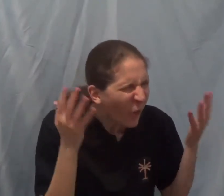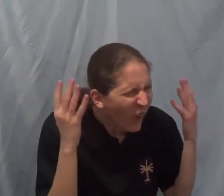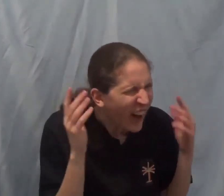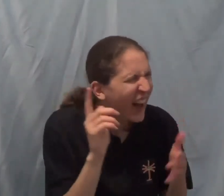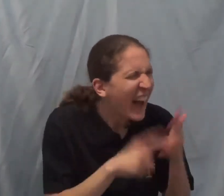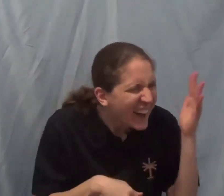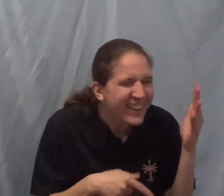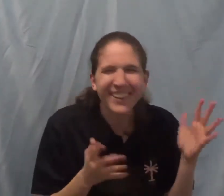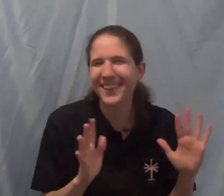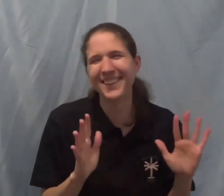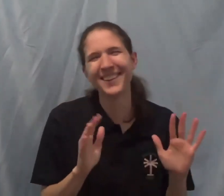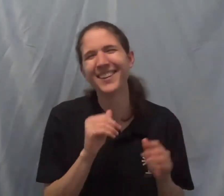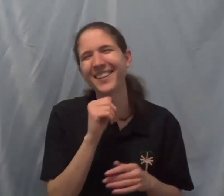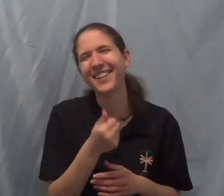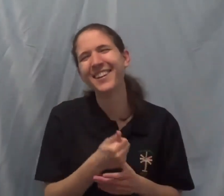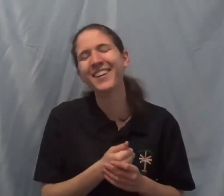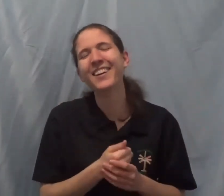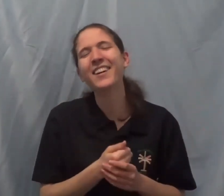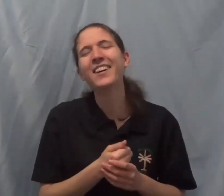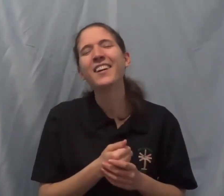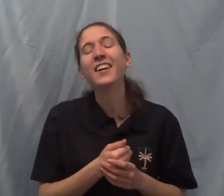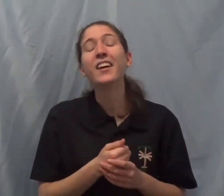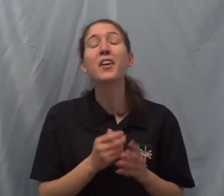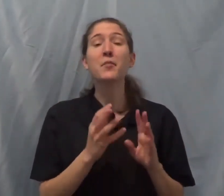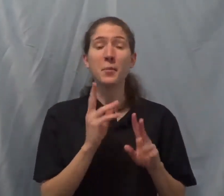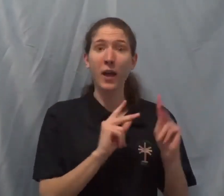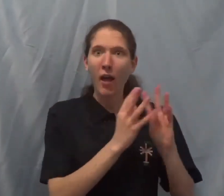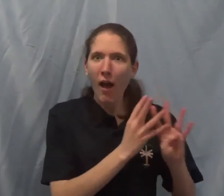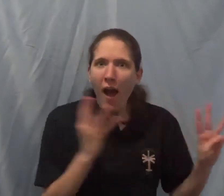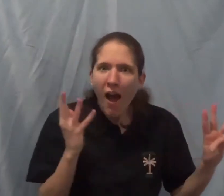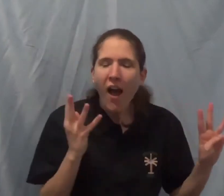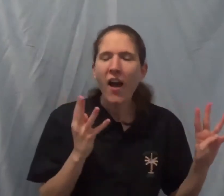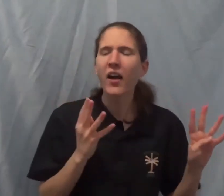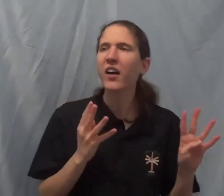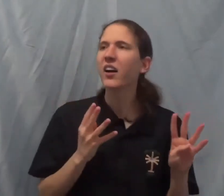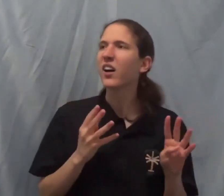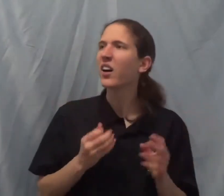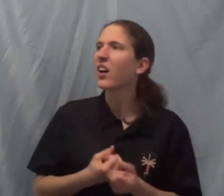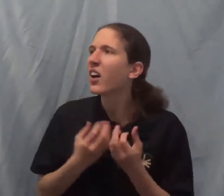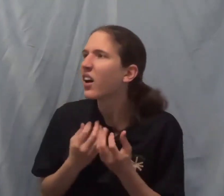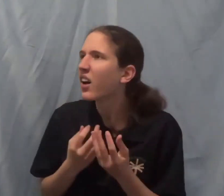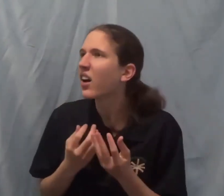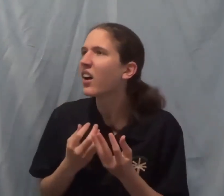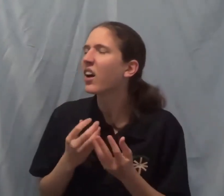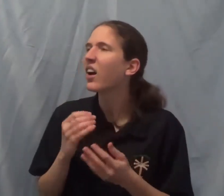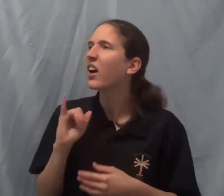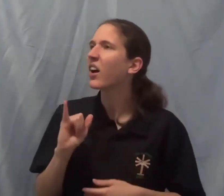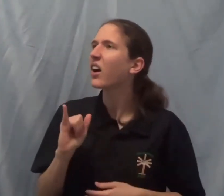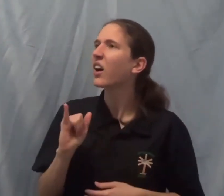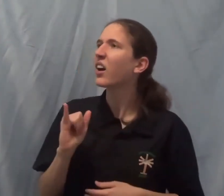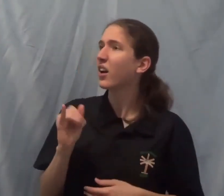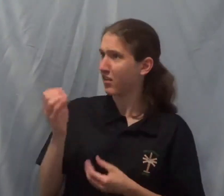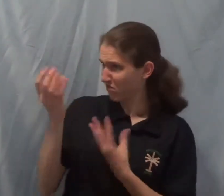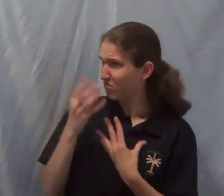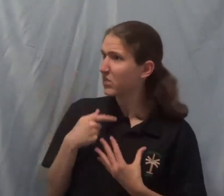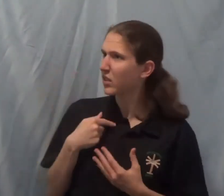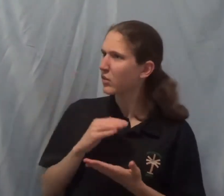someone told you, you have utter certainty that you're forgiven. And if you are going to get a little bit reprimanded, you may get, because some people, they